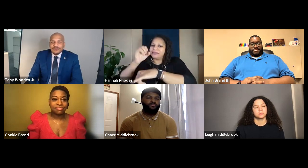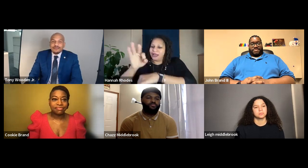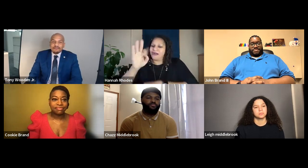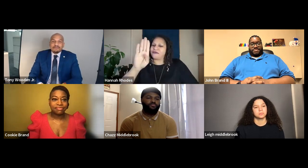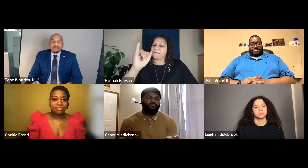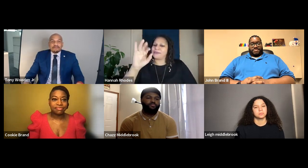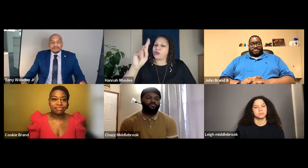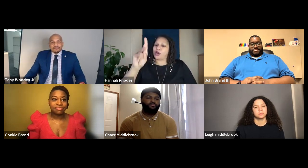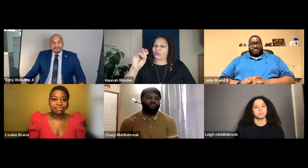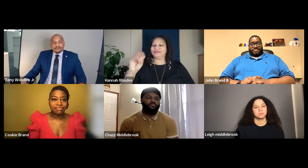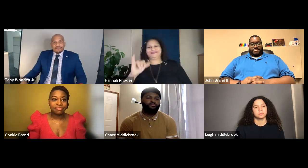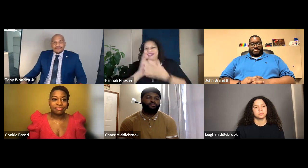it's B-U,